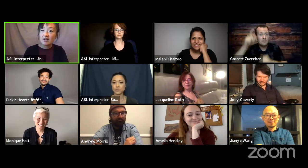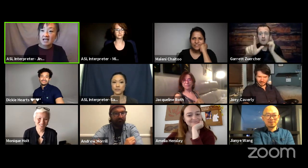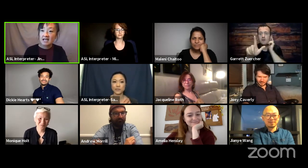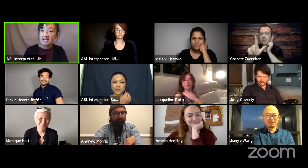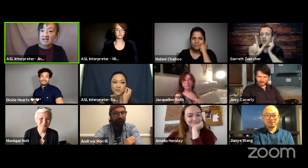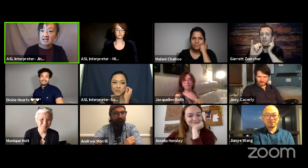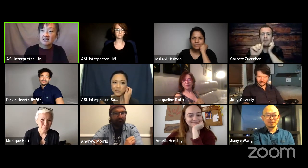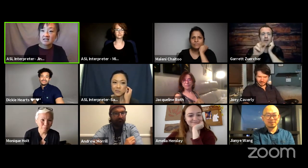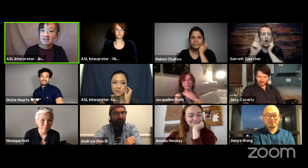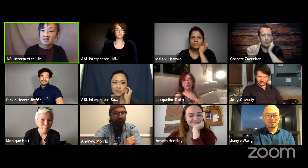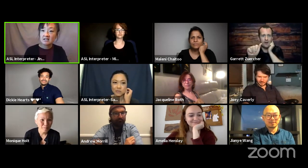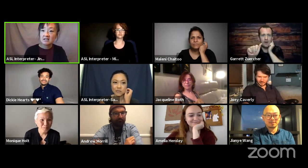Okay.